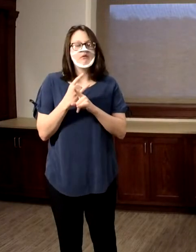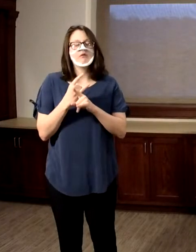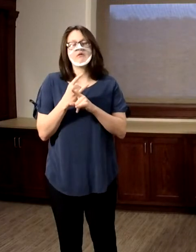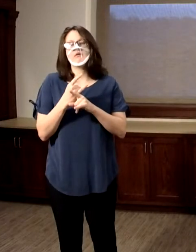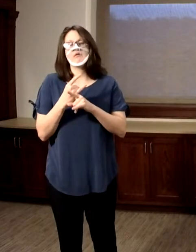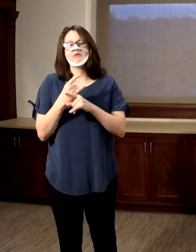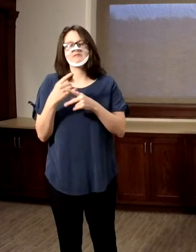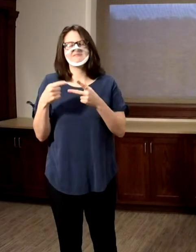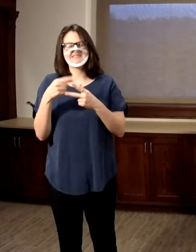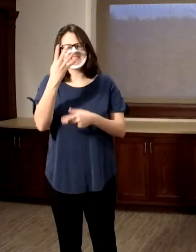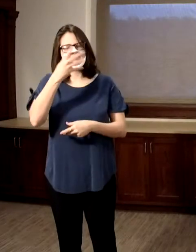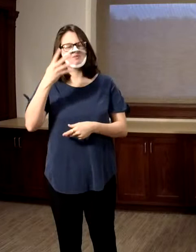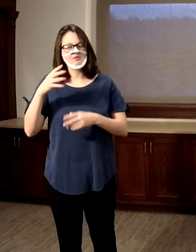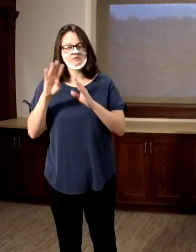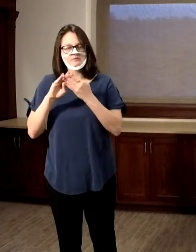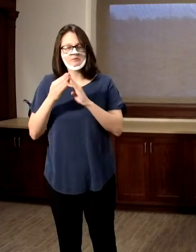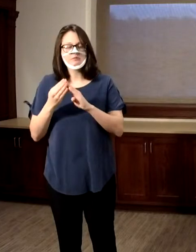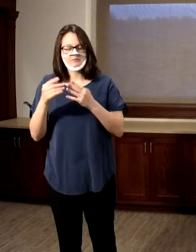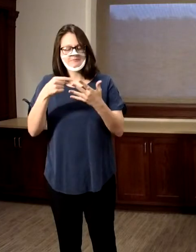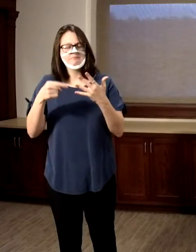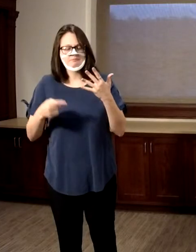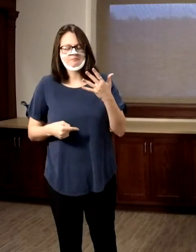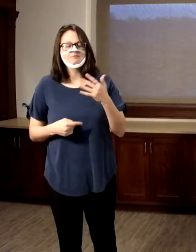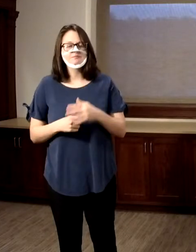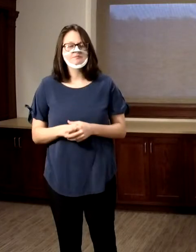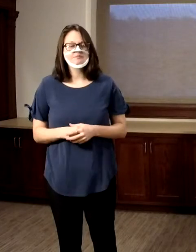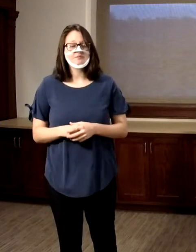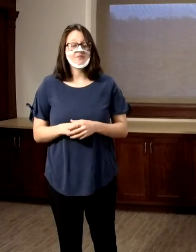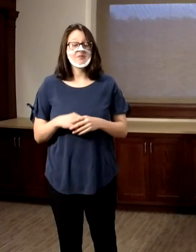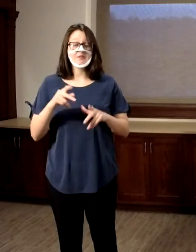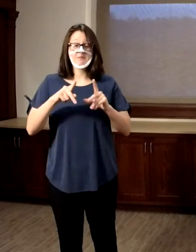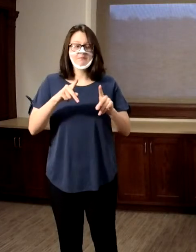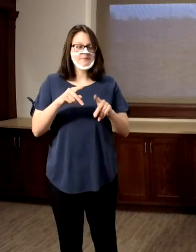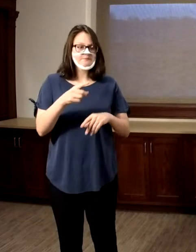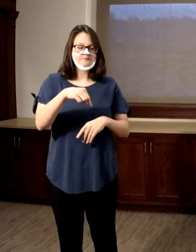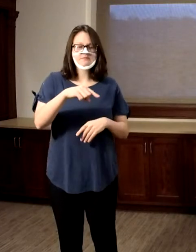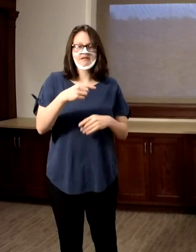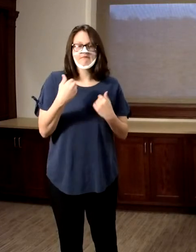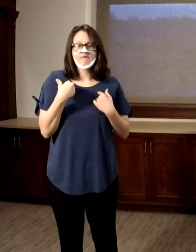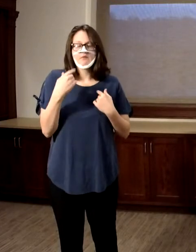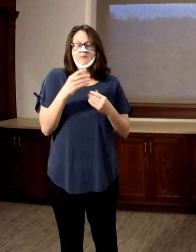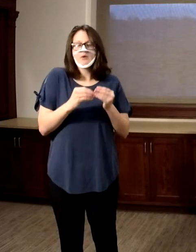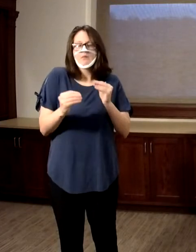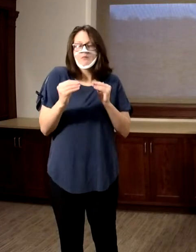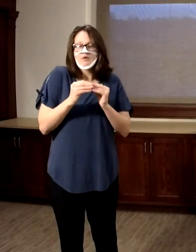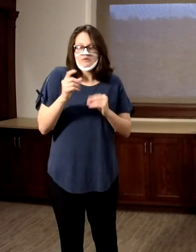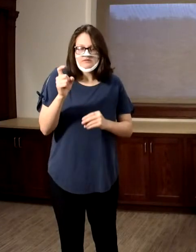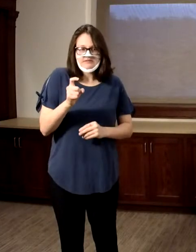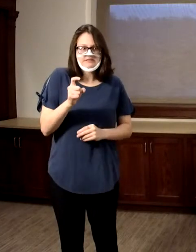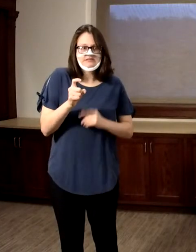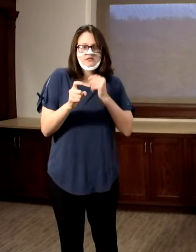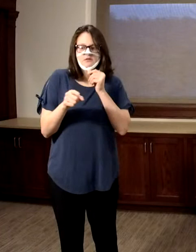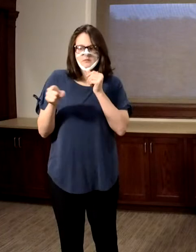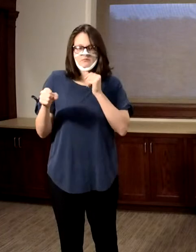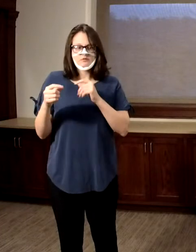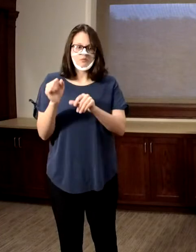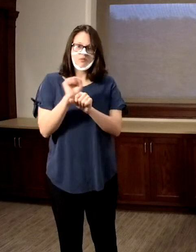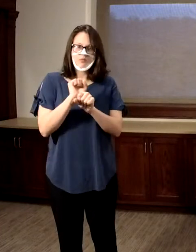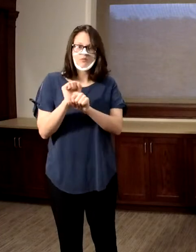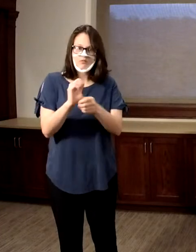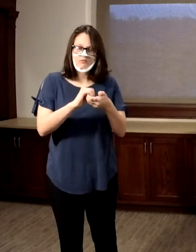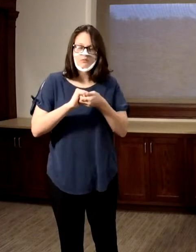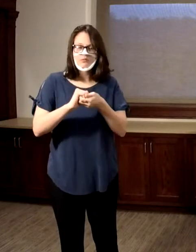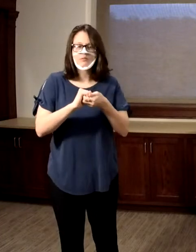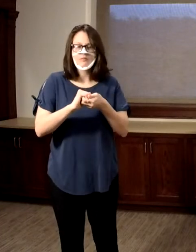the people that have the most needs. And certainly through COVID, Mark's work in the department of under